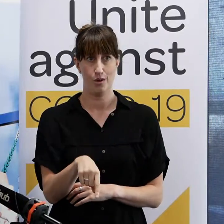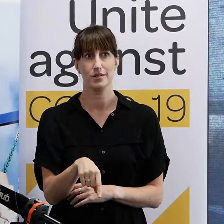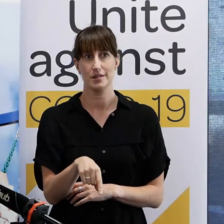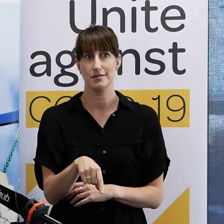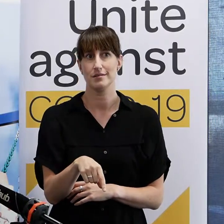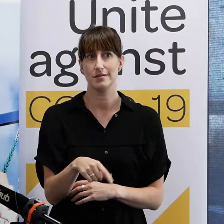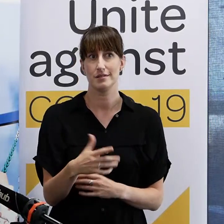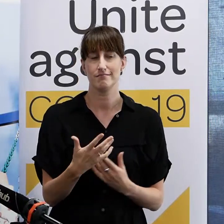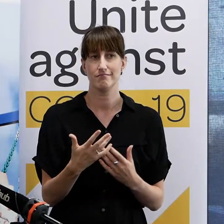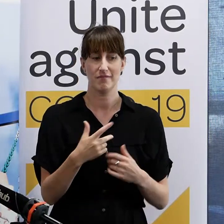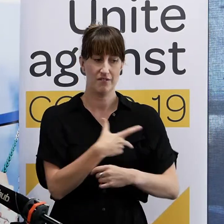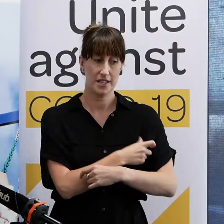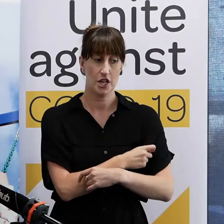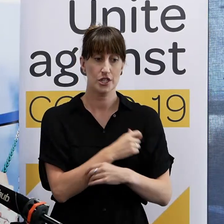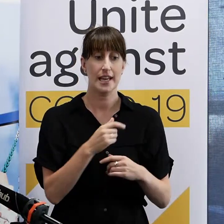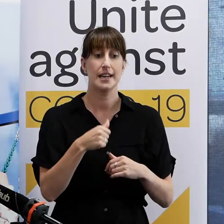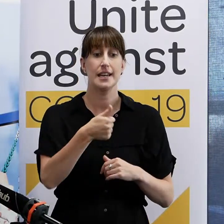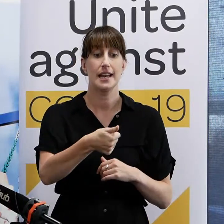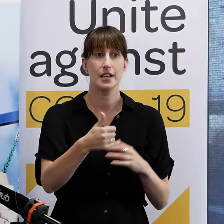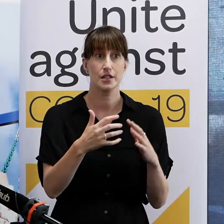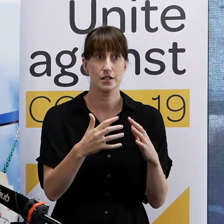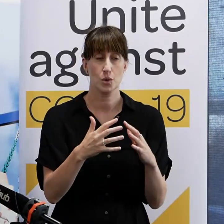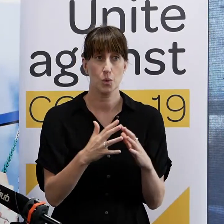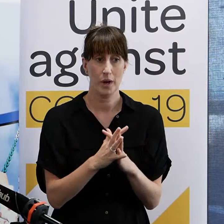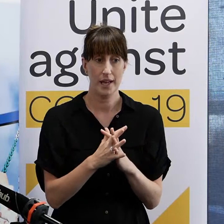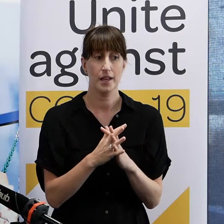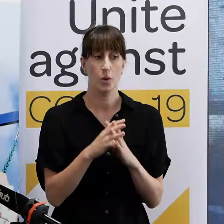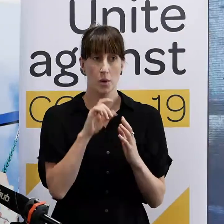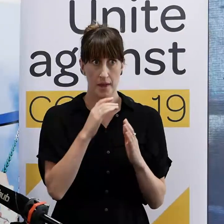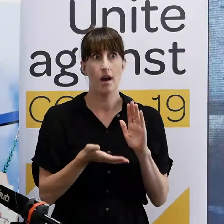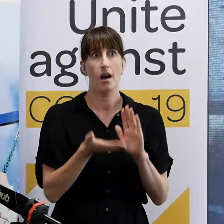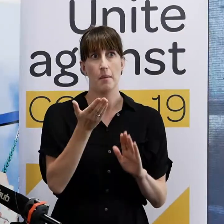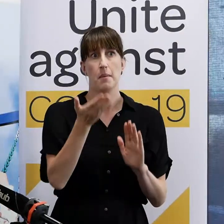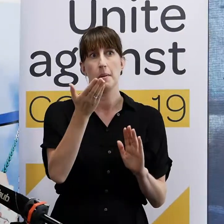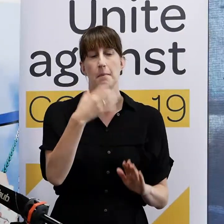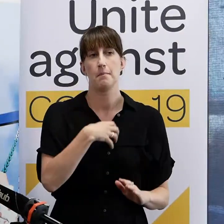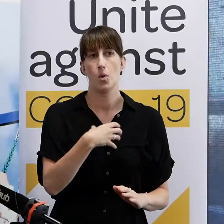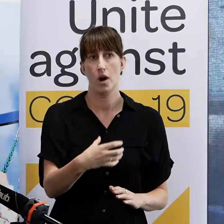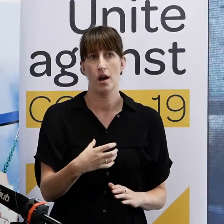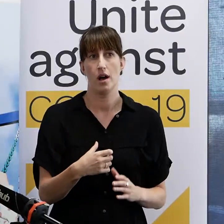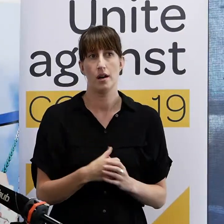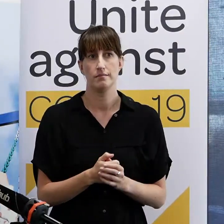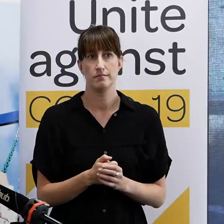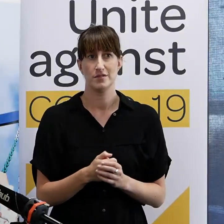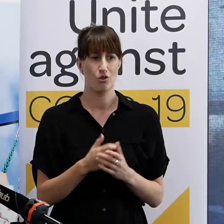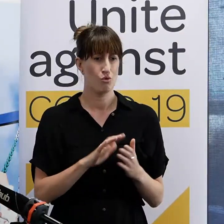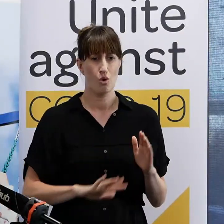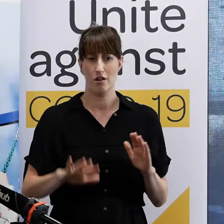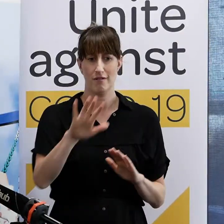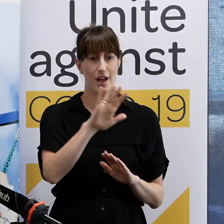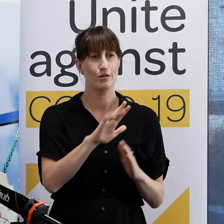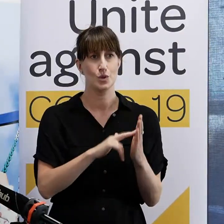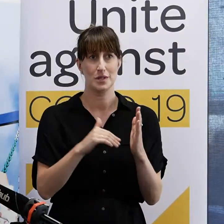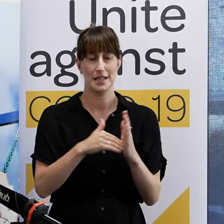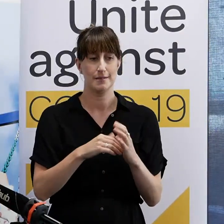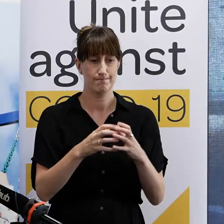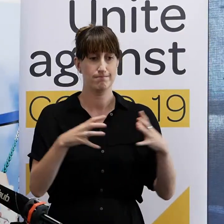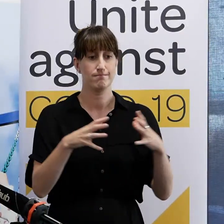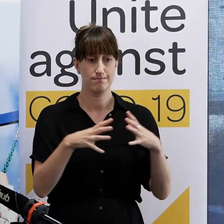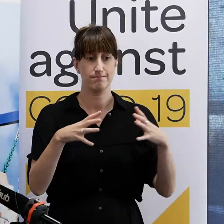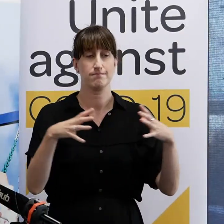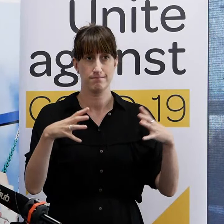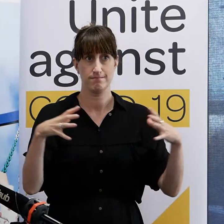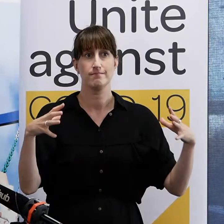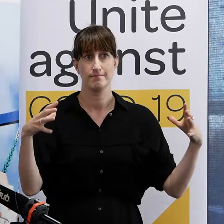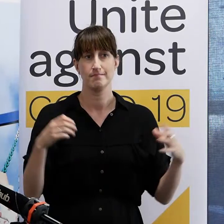got 46 sites underway at the moment. There's another 14 coming on stream next week, right around the Motu. So it's scaling up